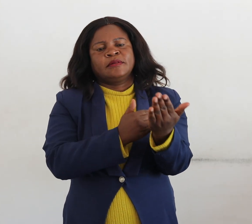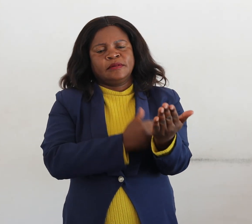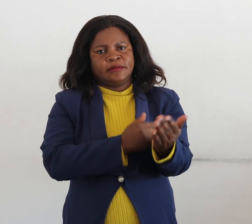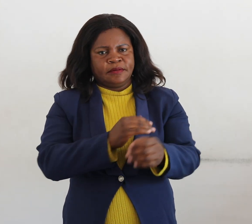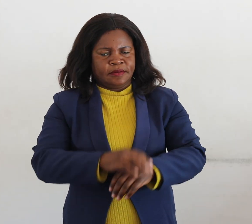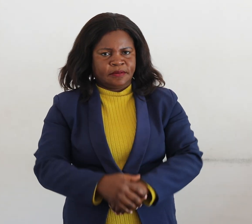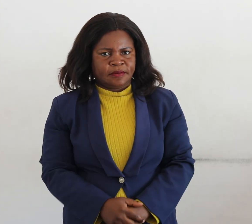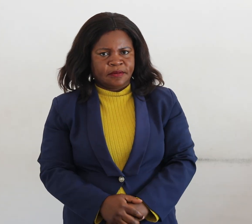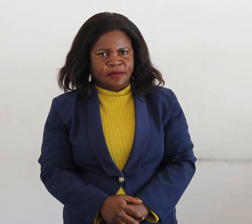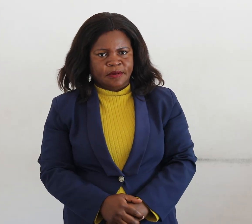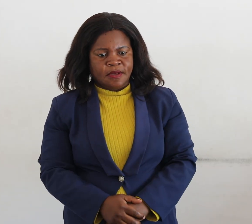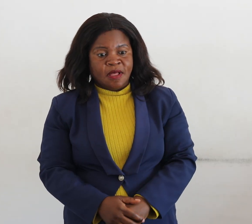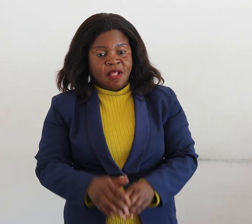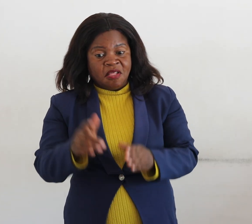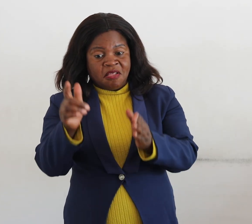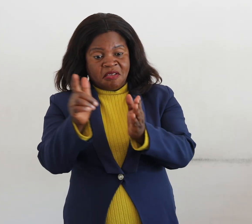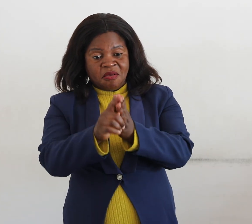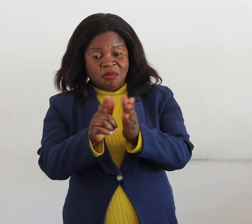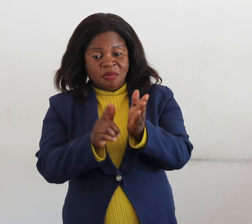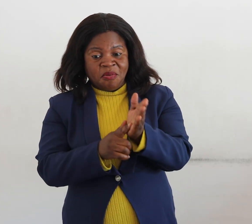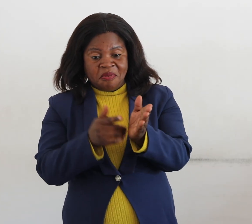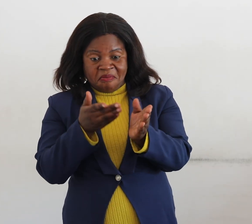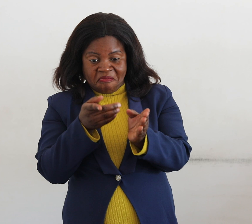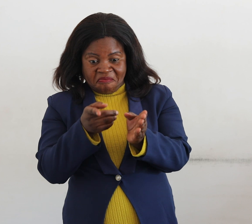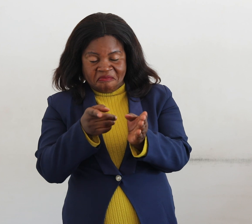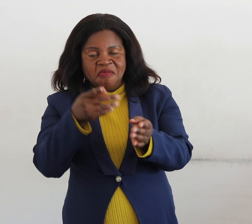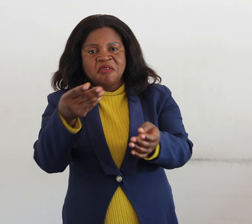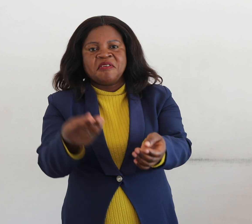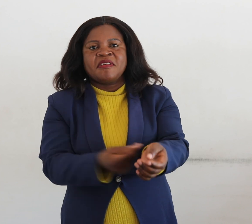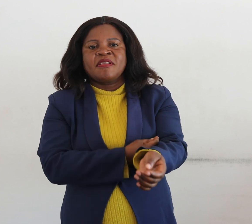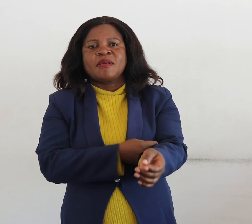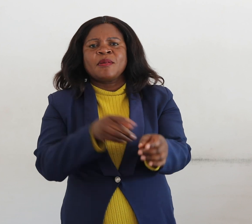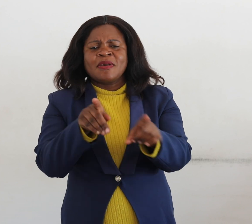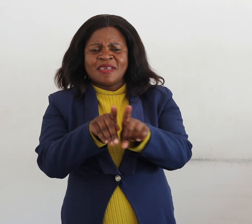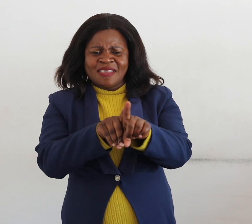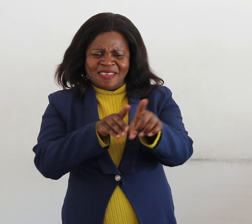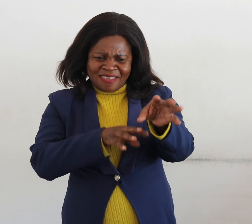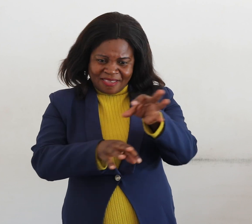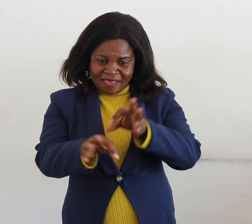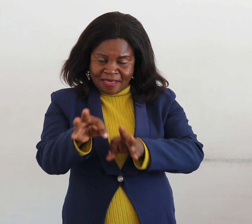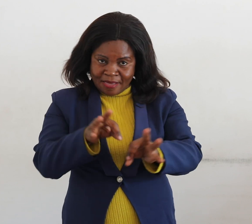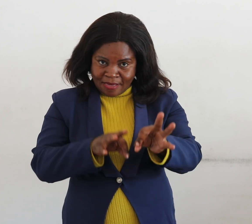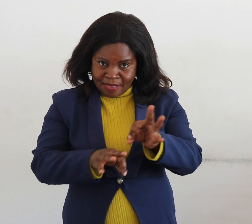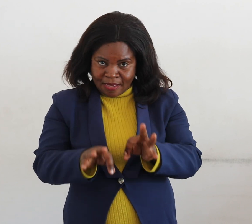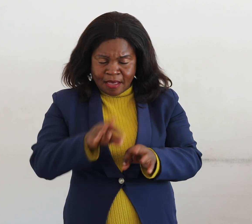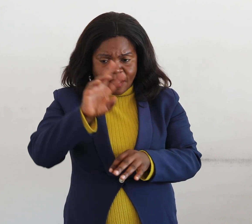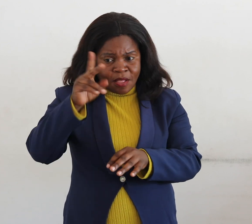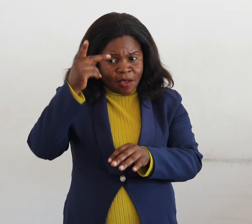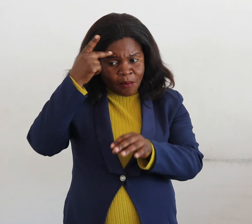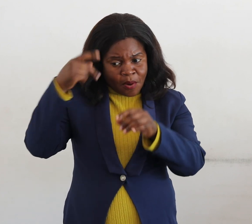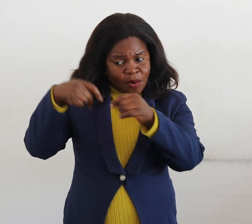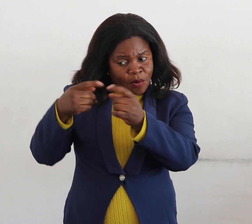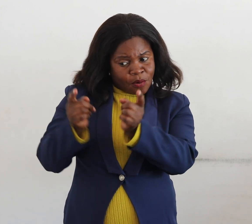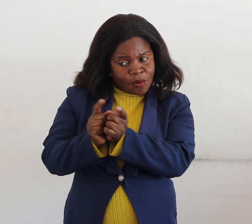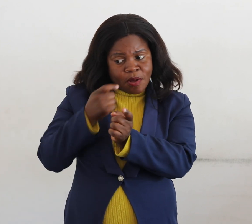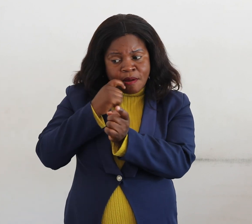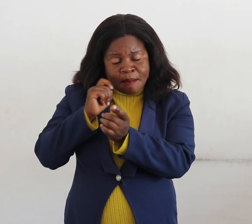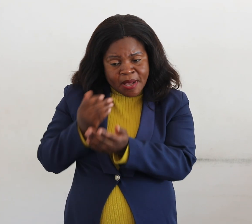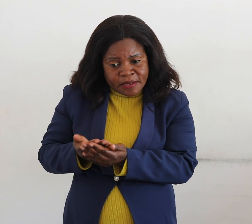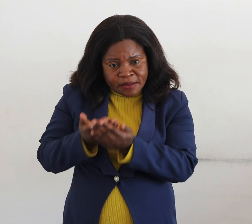The provision is new and provides that a political party must submit its party list